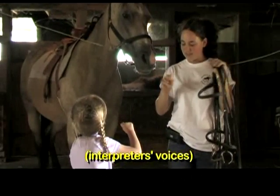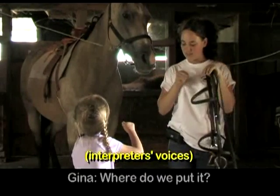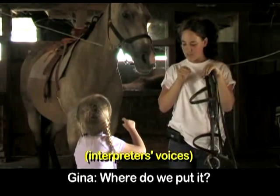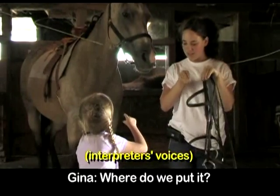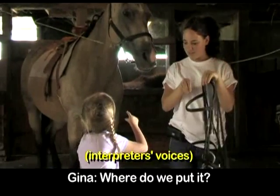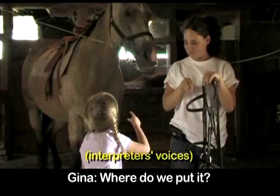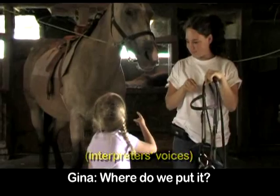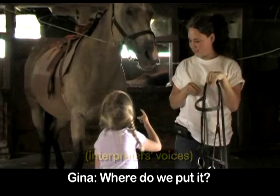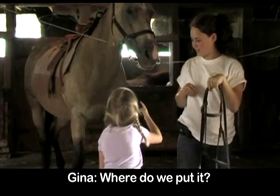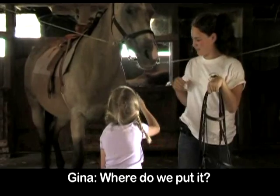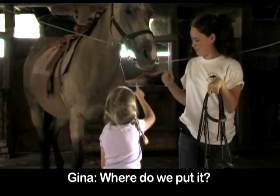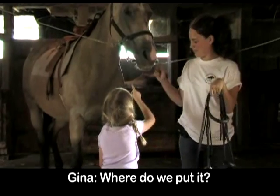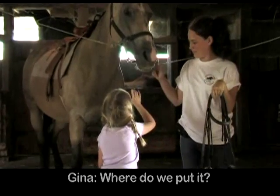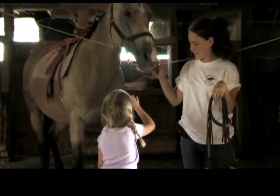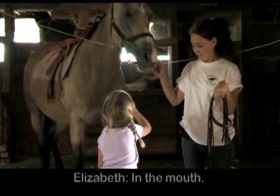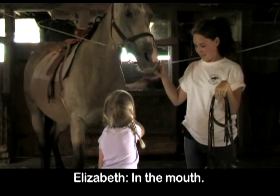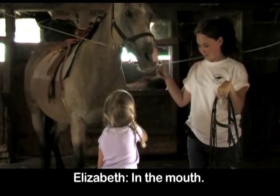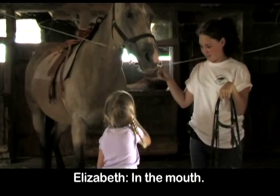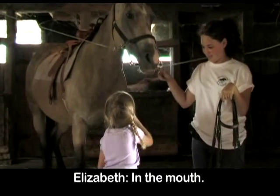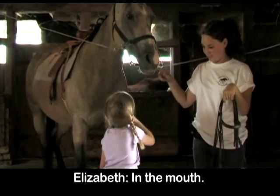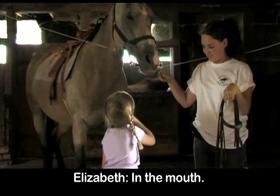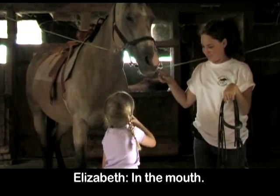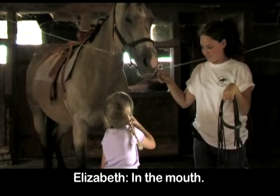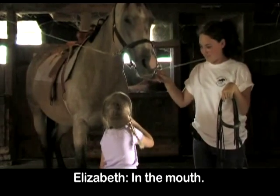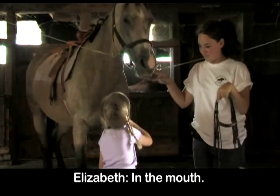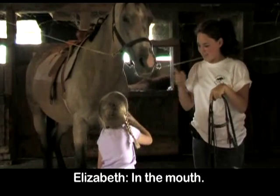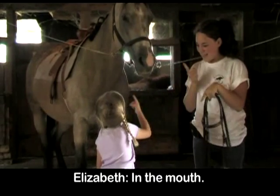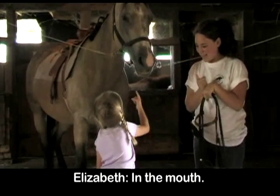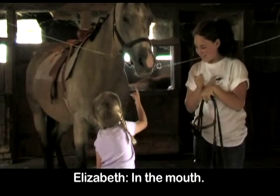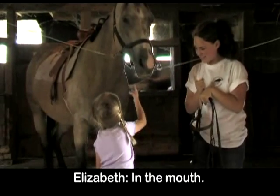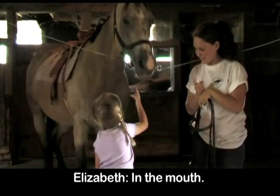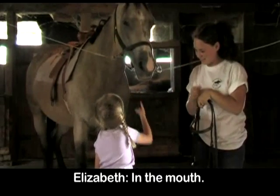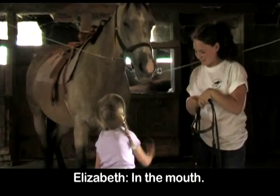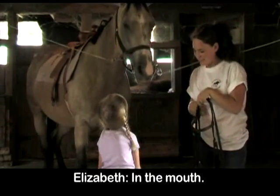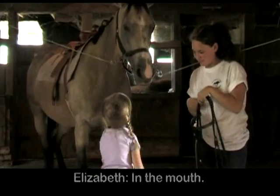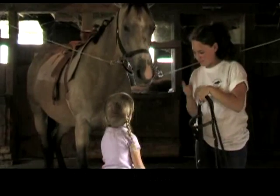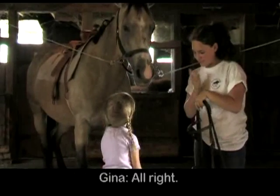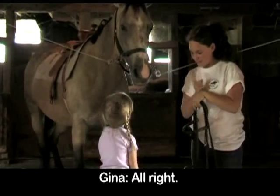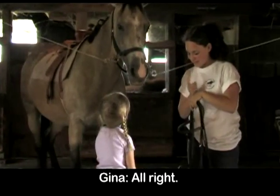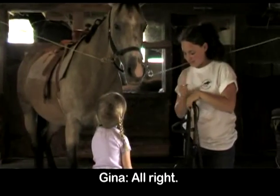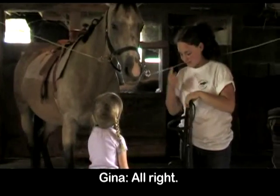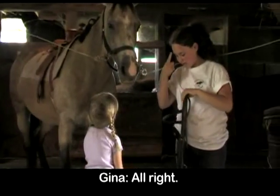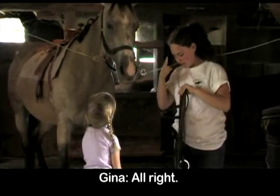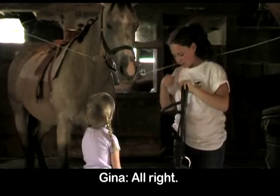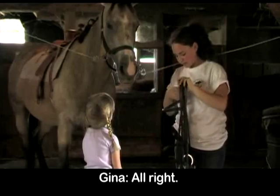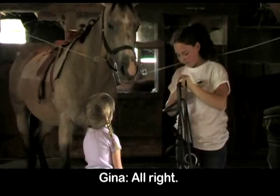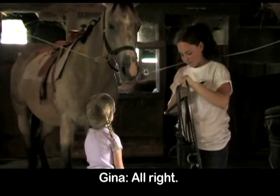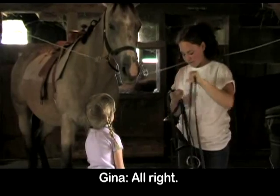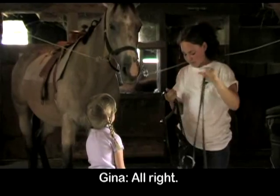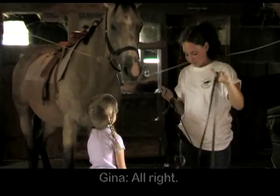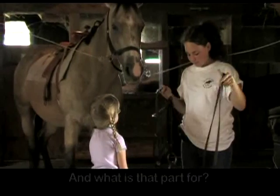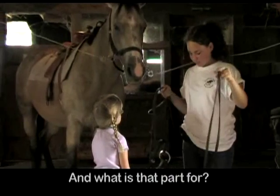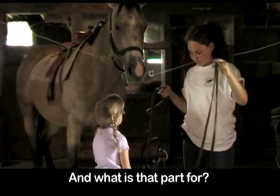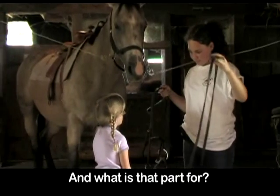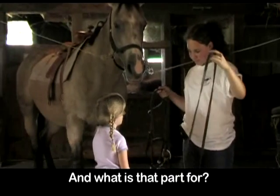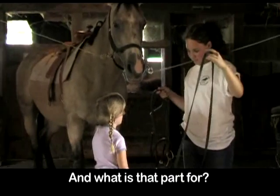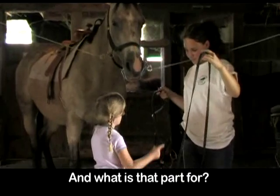Where do we put it? In the mouth. All right. And what is that part